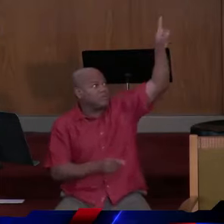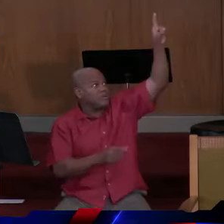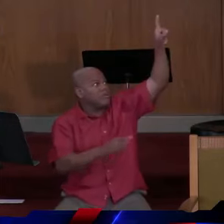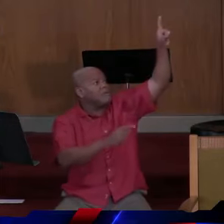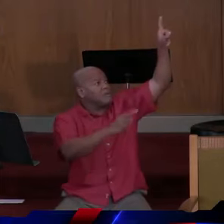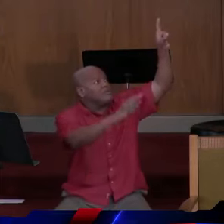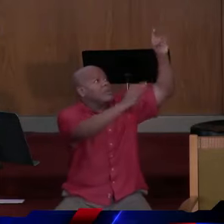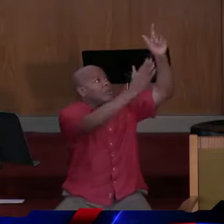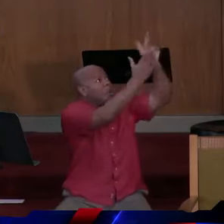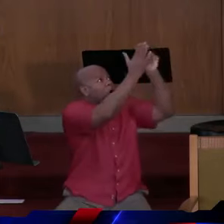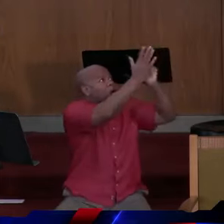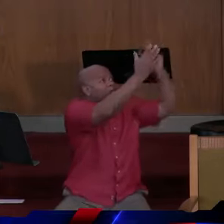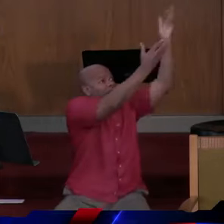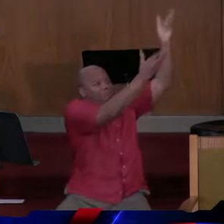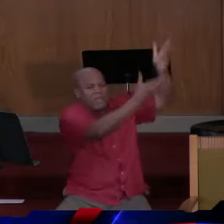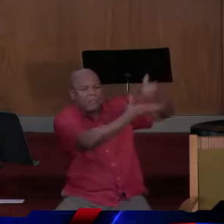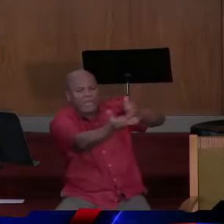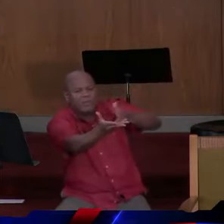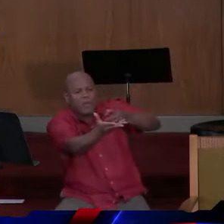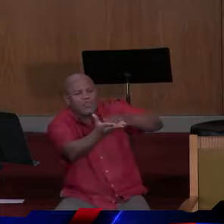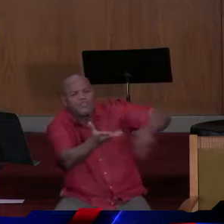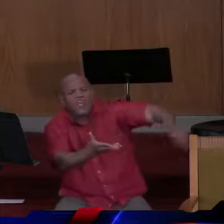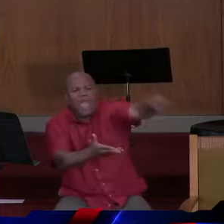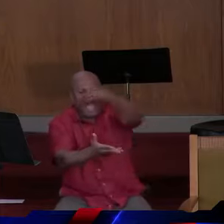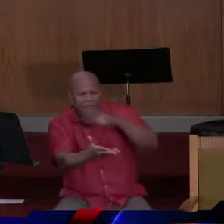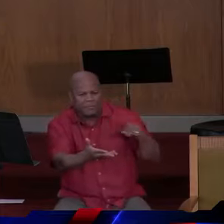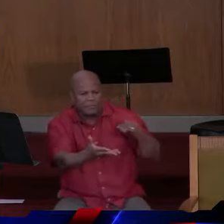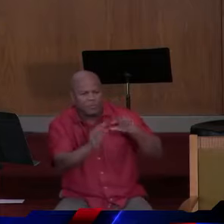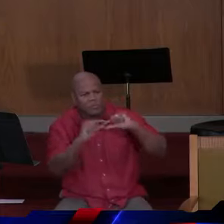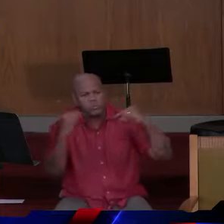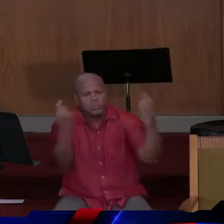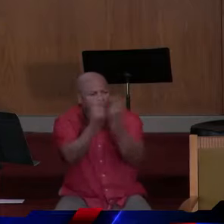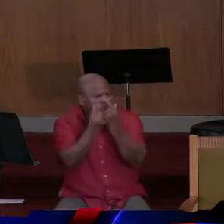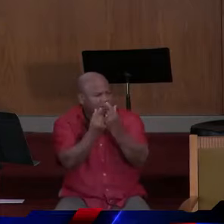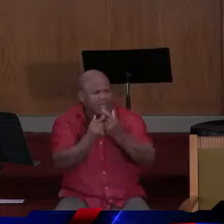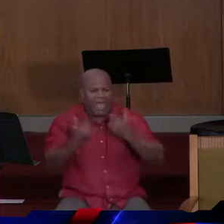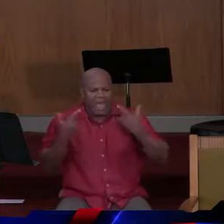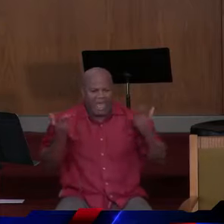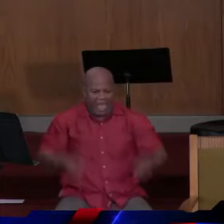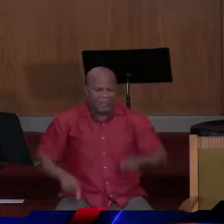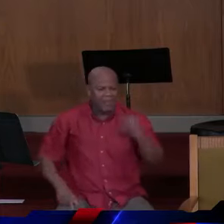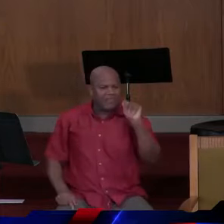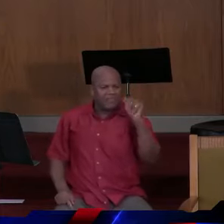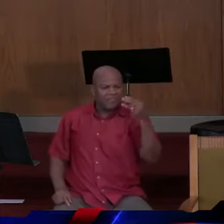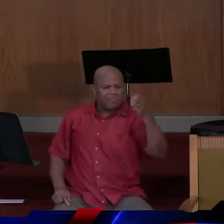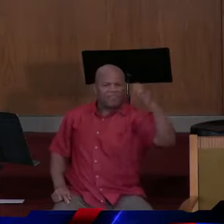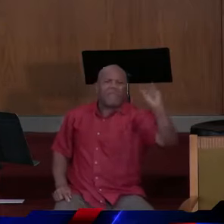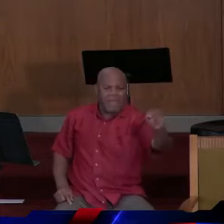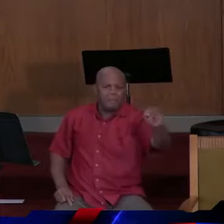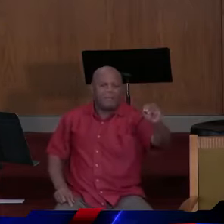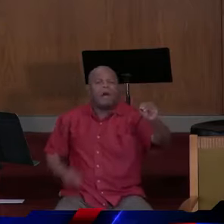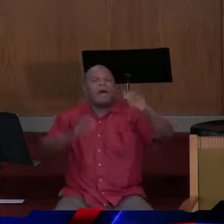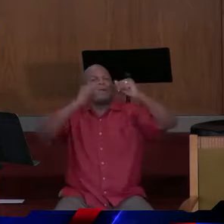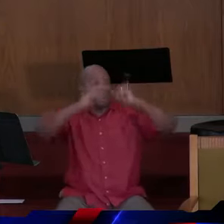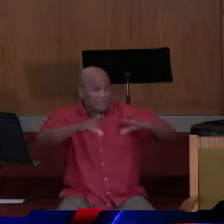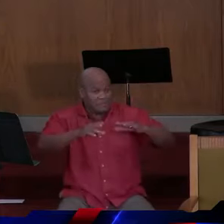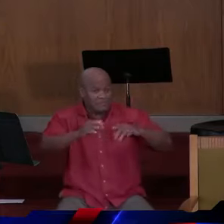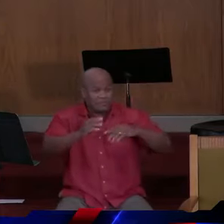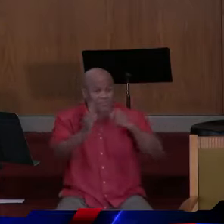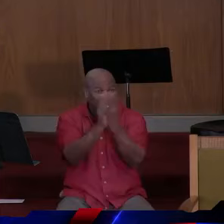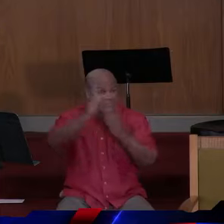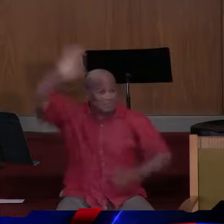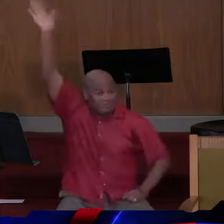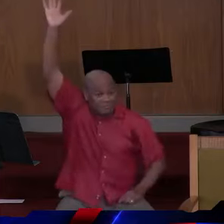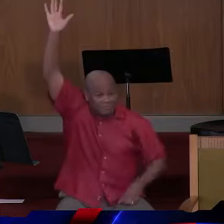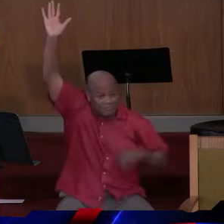them. Amen. There is a them blessing. Can I get a witness?